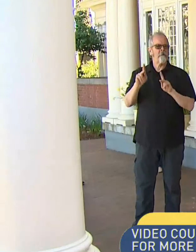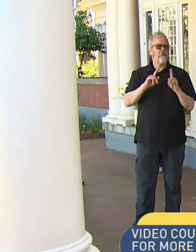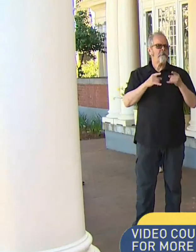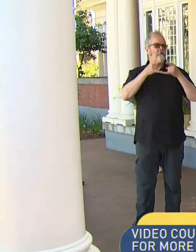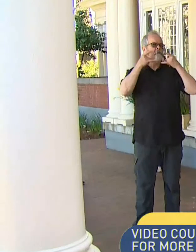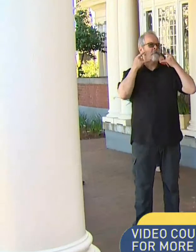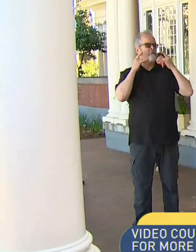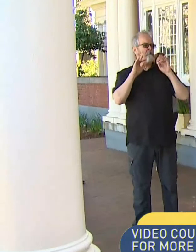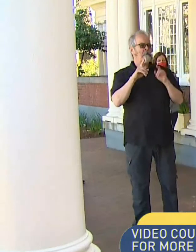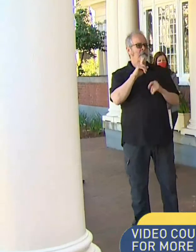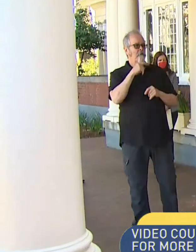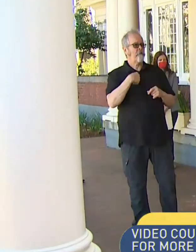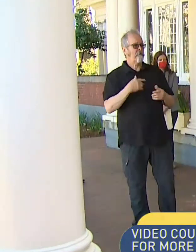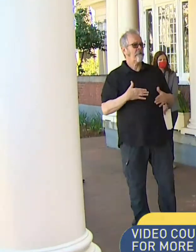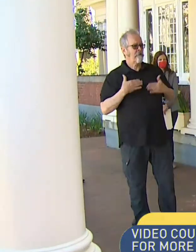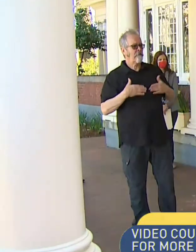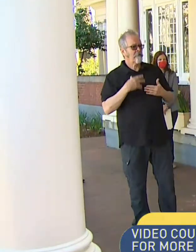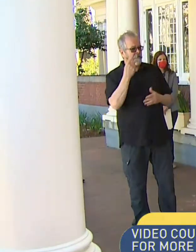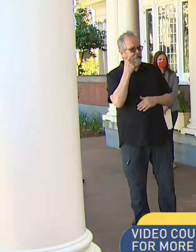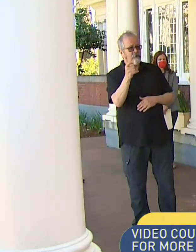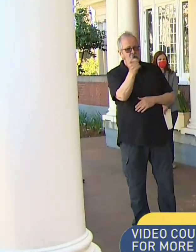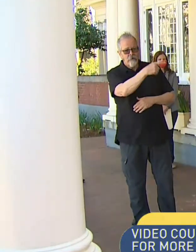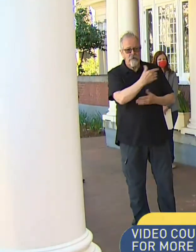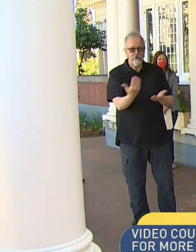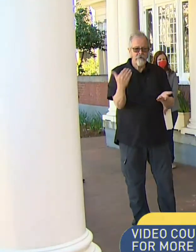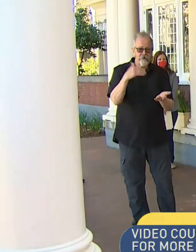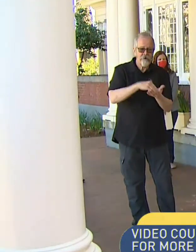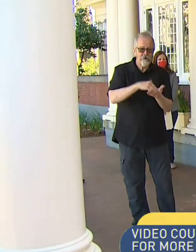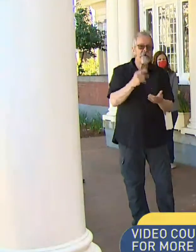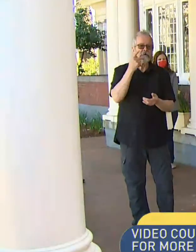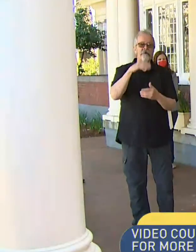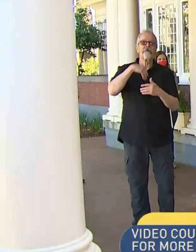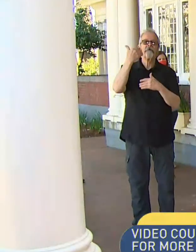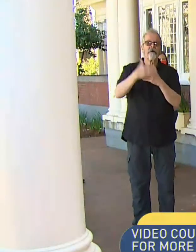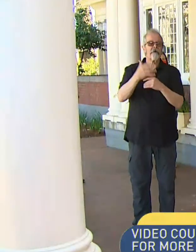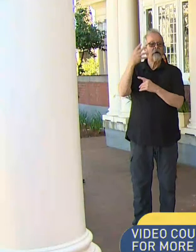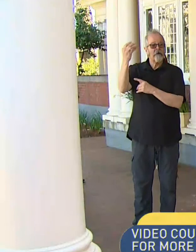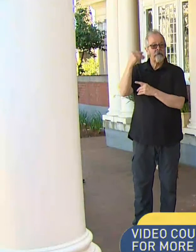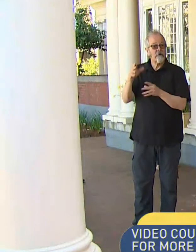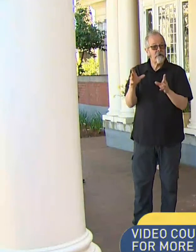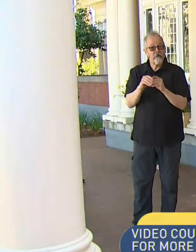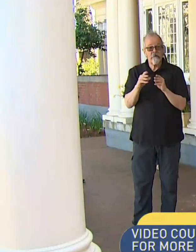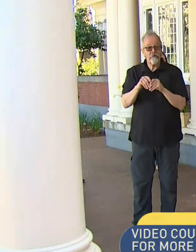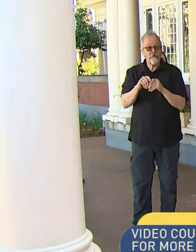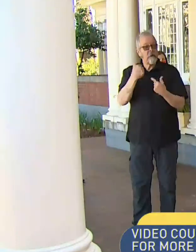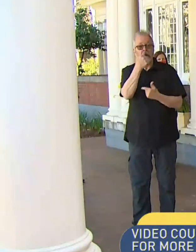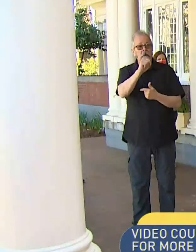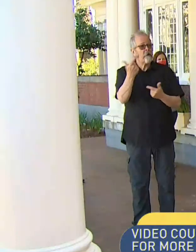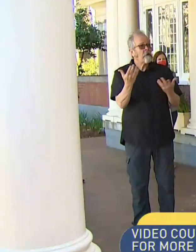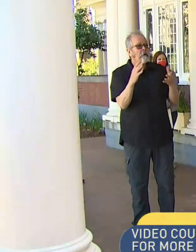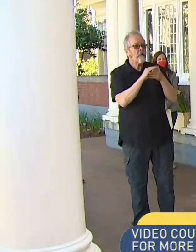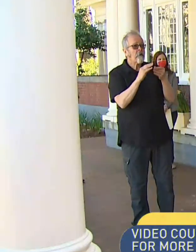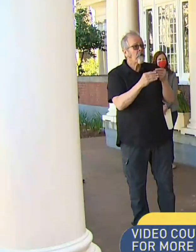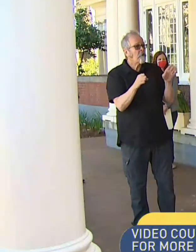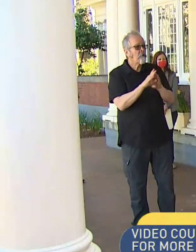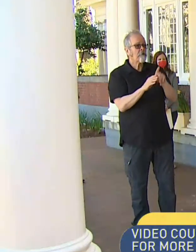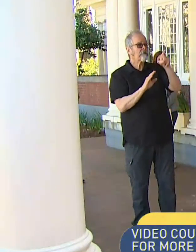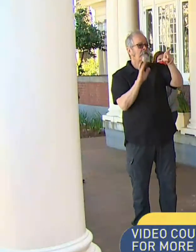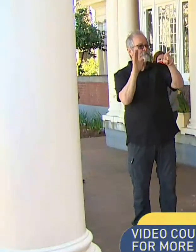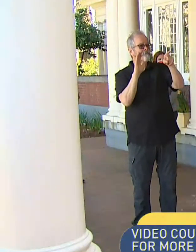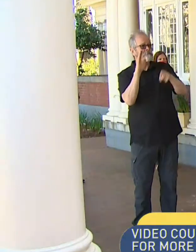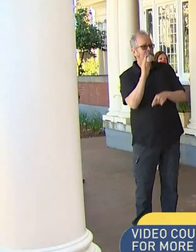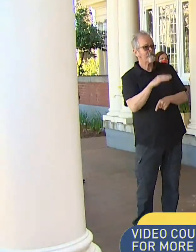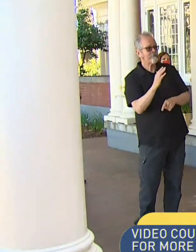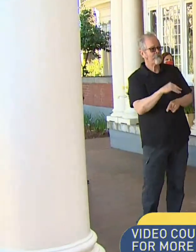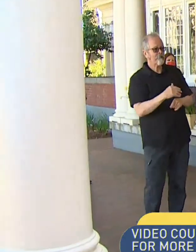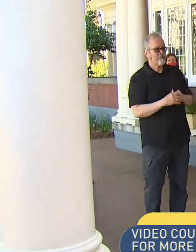I'm really happy to see you again. I'll look forward to our next outside conference. Anything else? Closing? 1, 2, 3. Yeah. Said a few minutes ago about